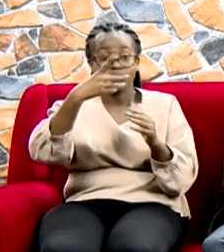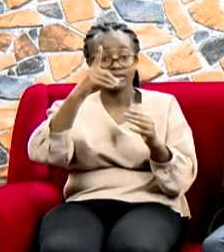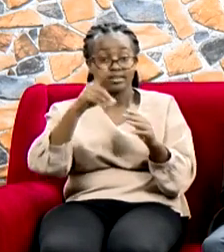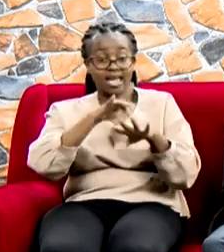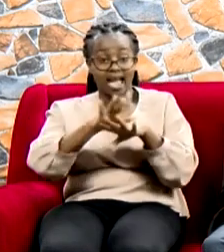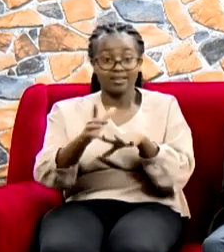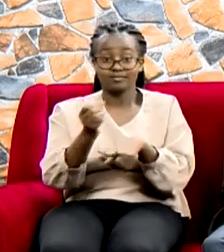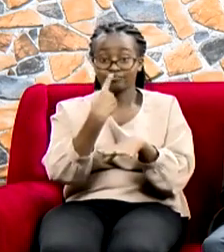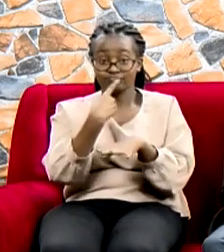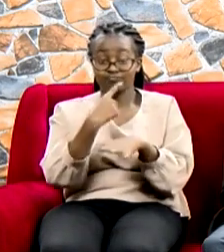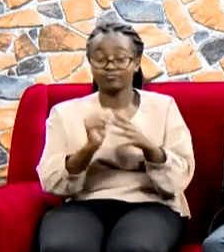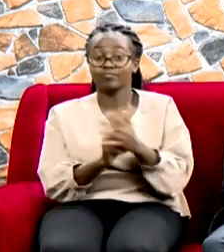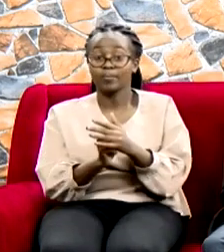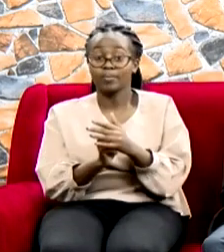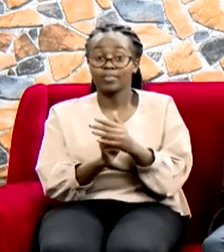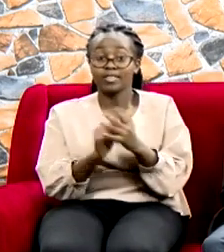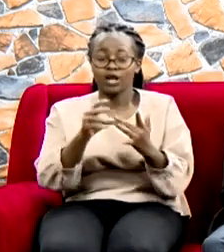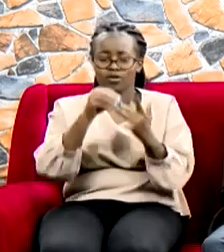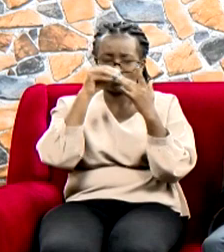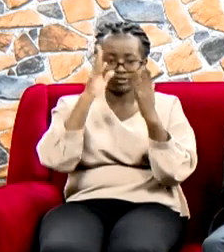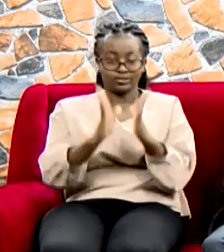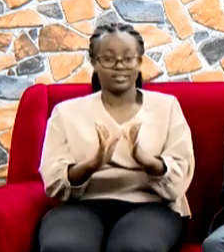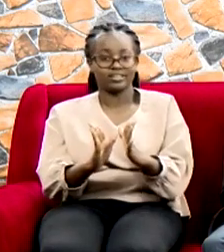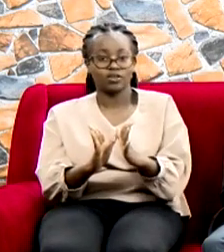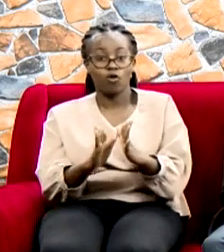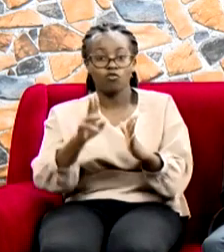intervention, and is a specialist consultant on